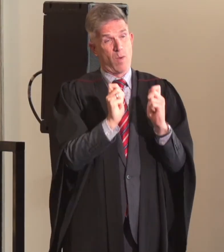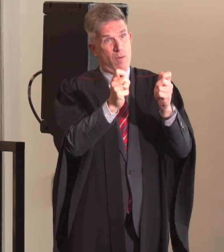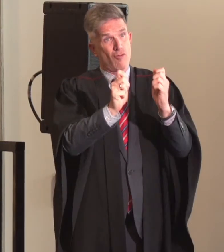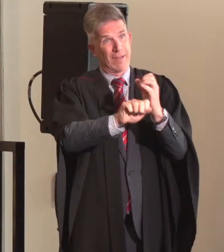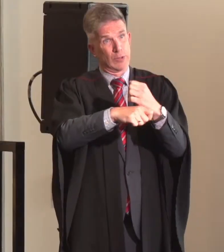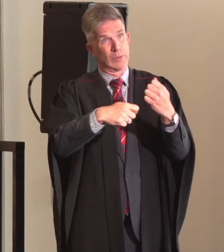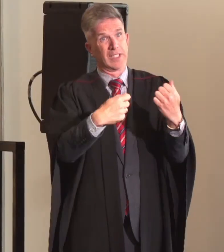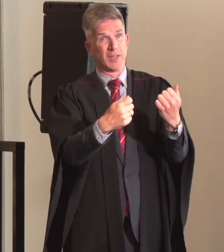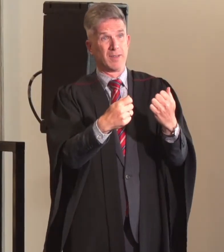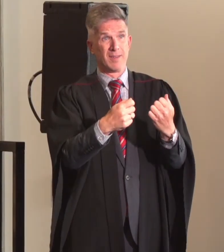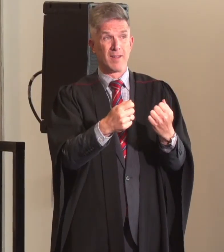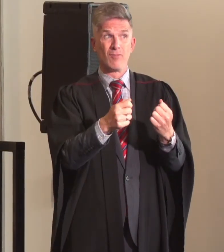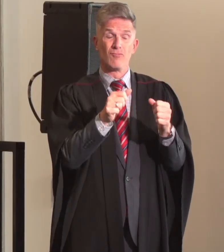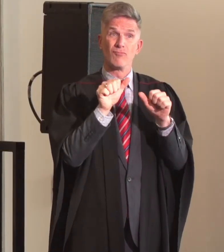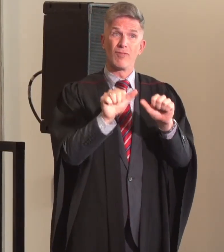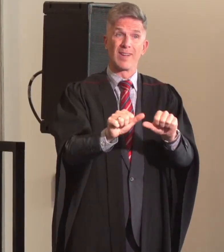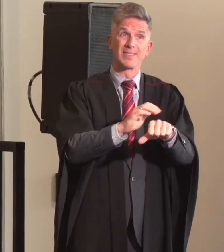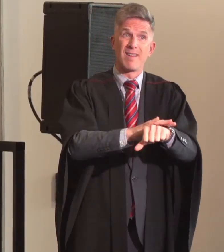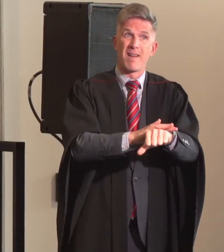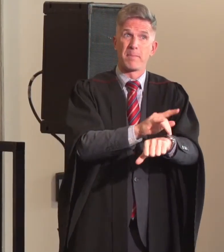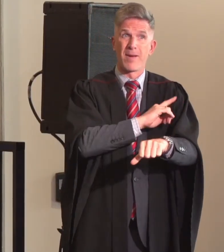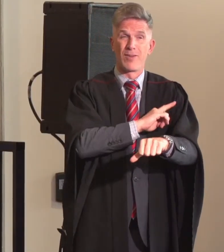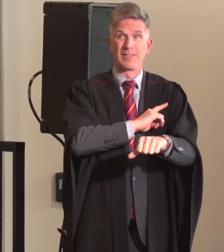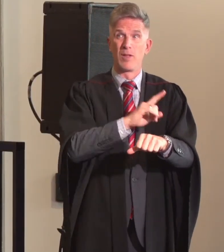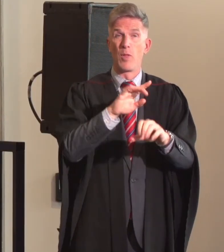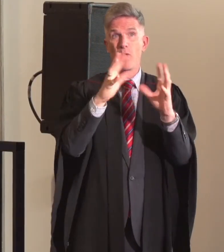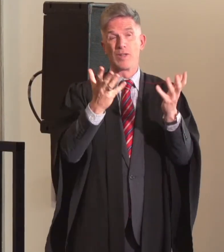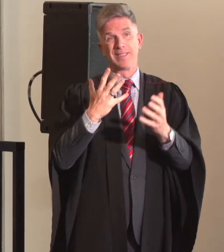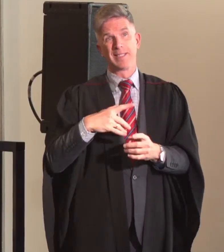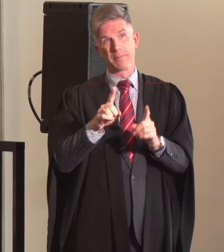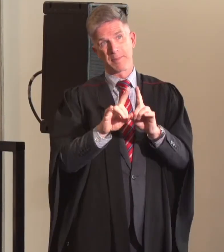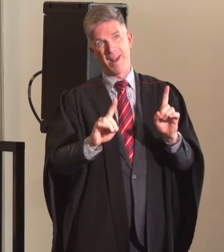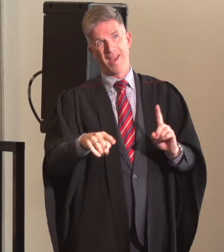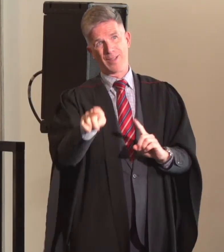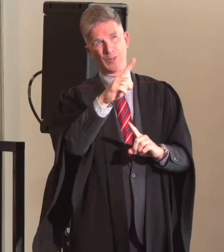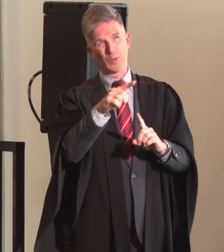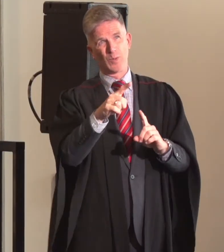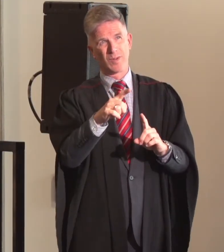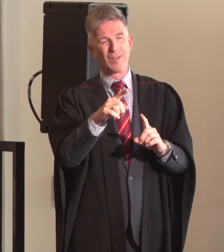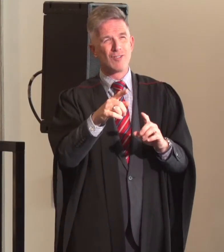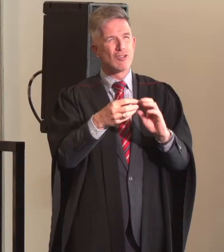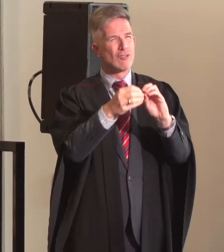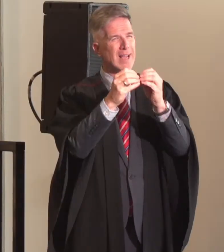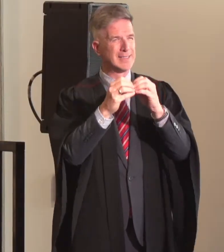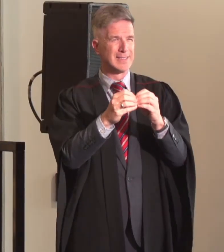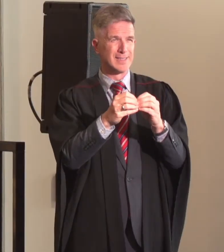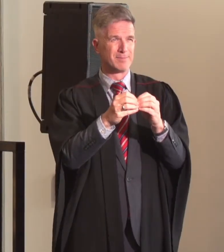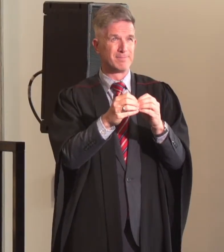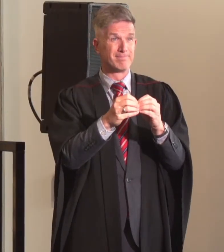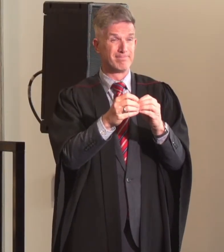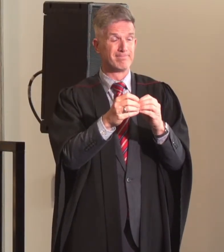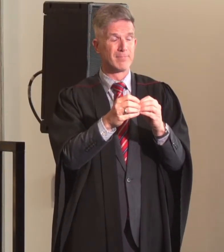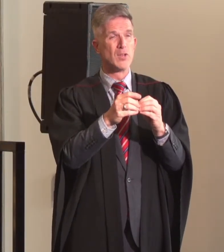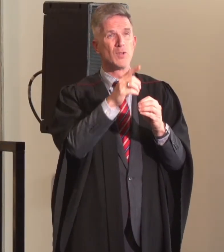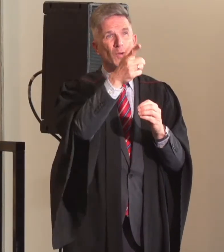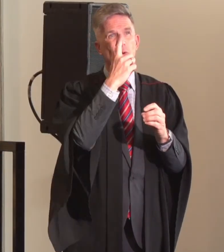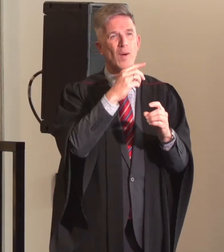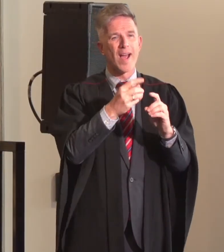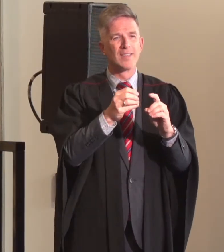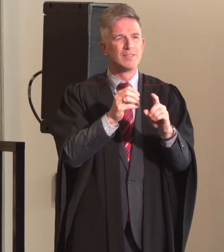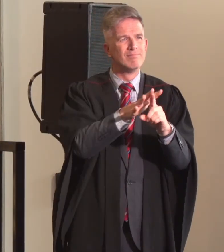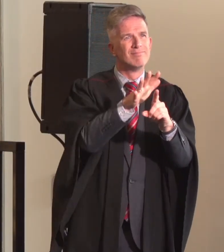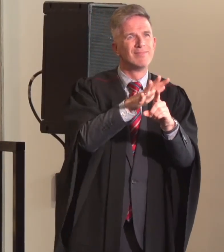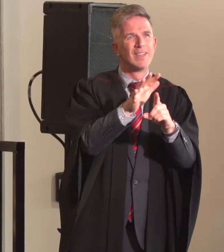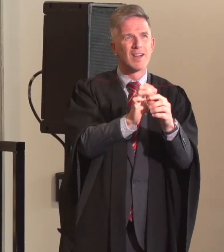needs brave people, brave, thoughtful people, hopeful creators more than ever. You have the power to shape culture. You have the power